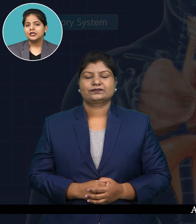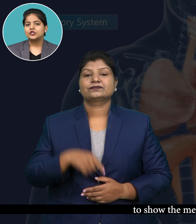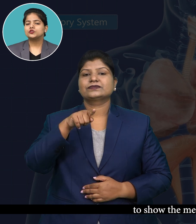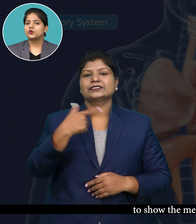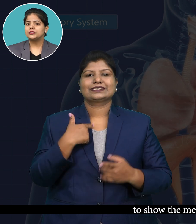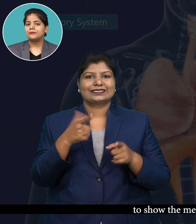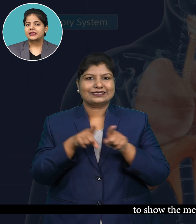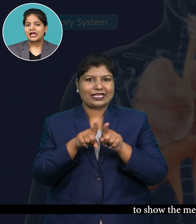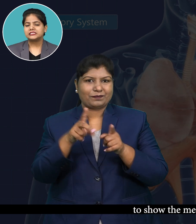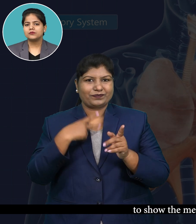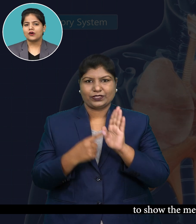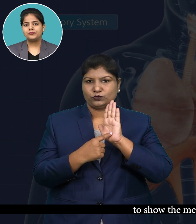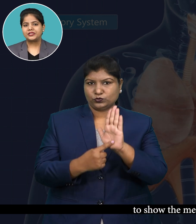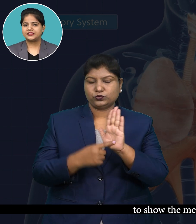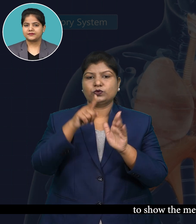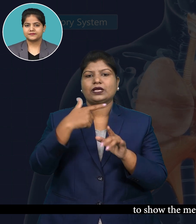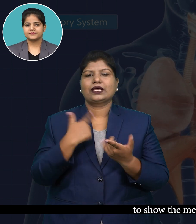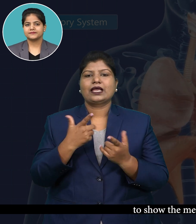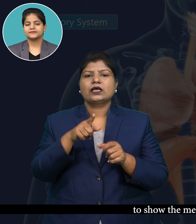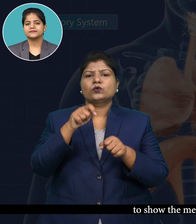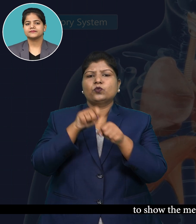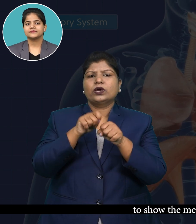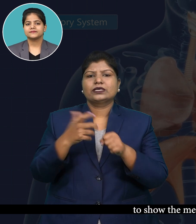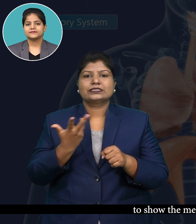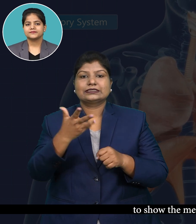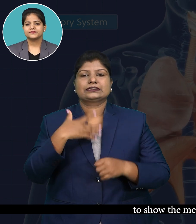Activity to show the mechanism of breathing.